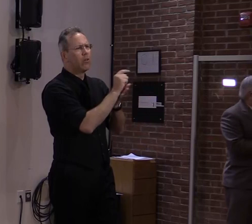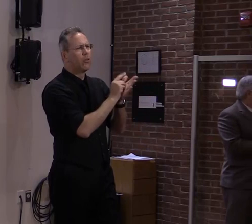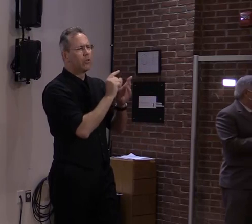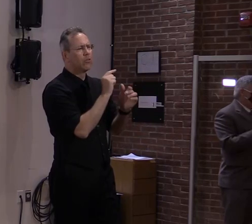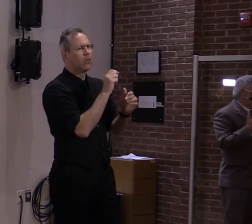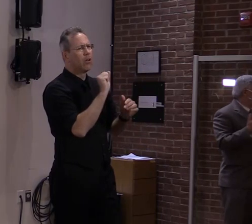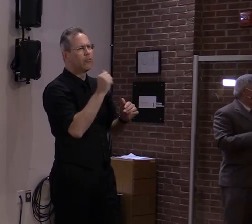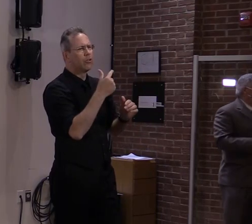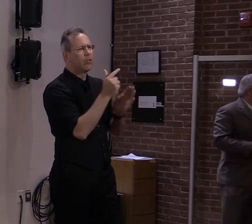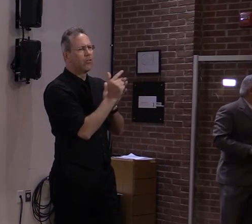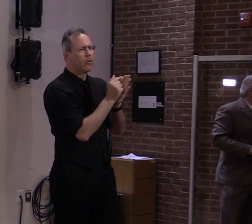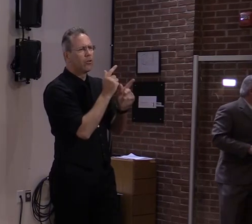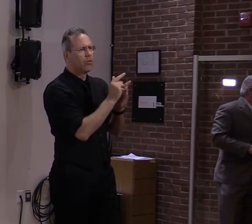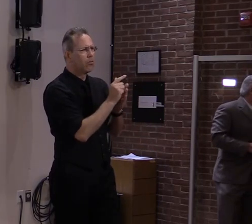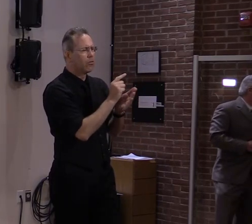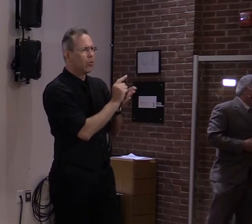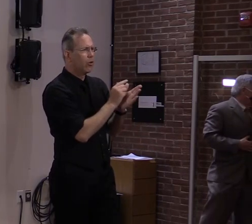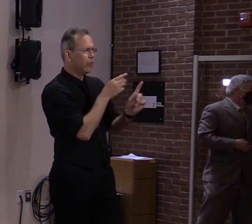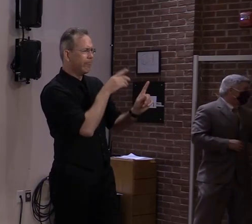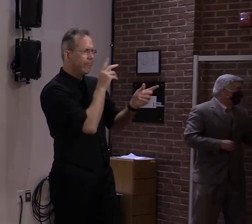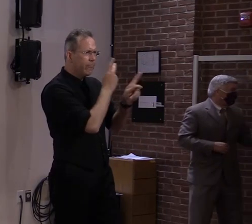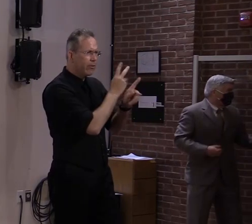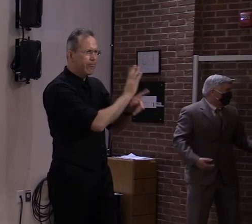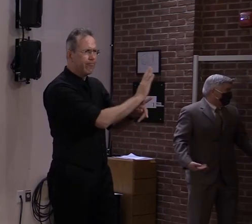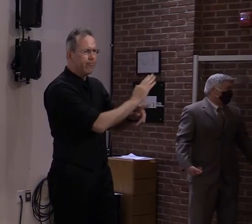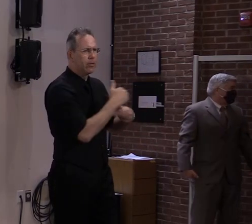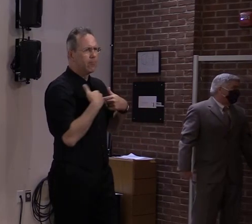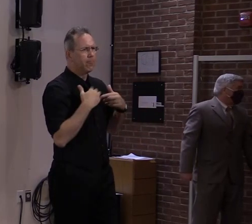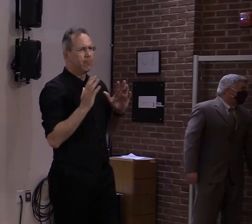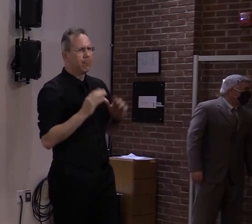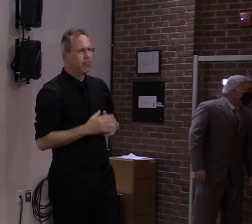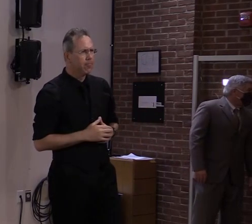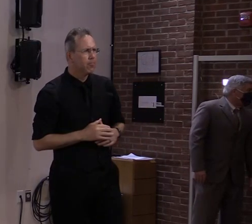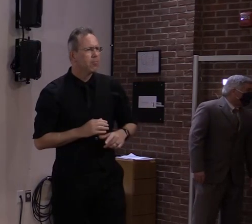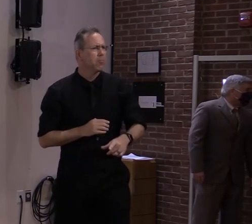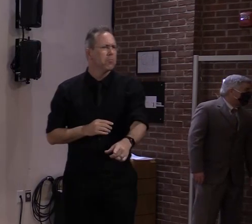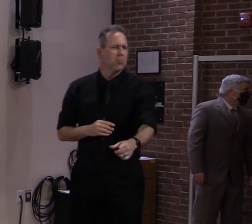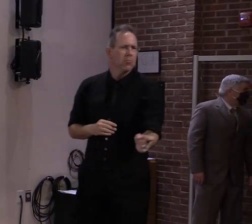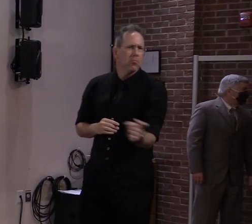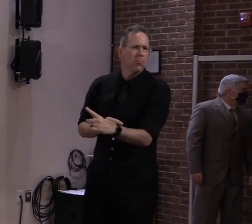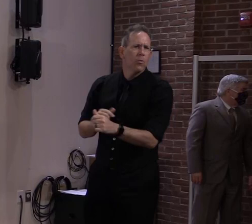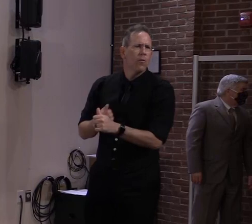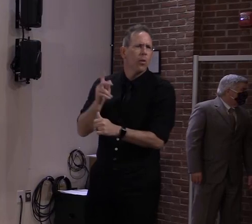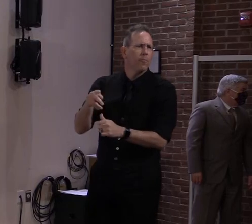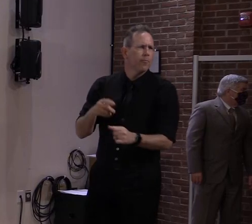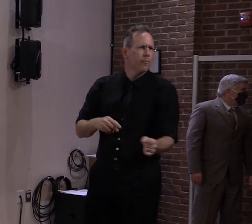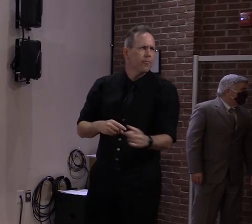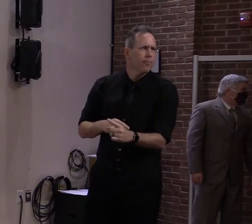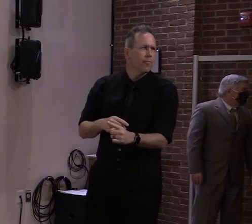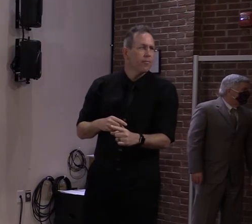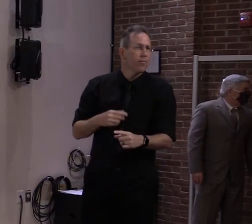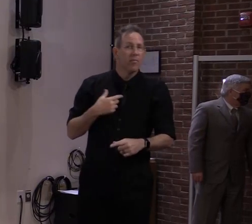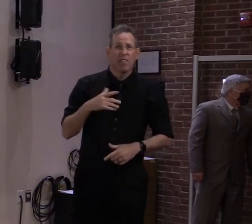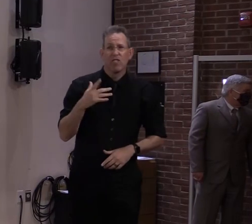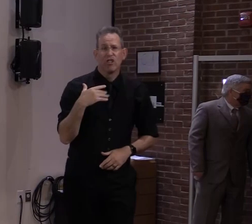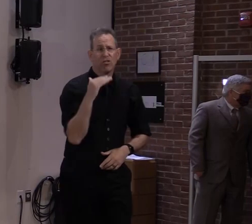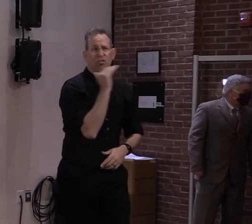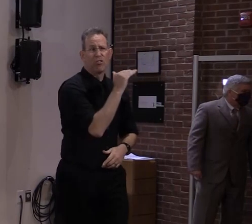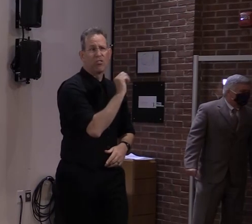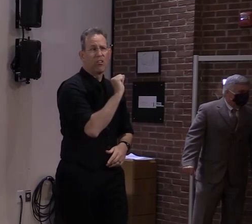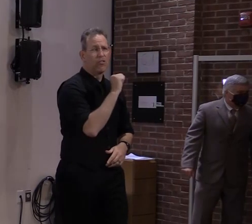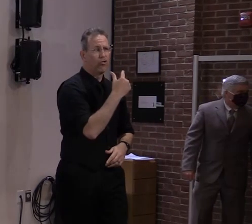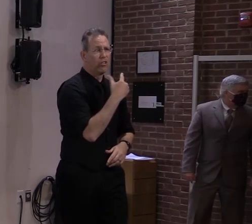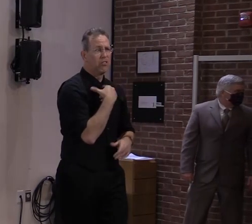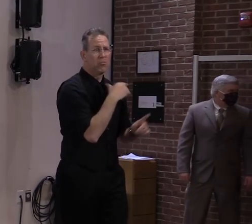Thank you. Yeah, I submitted the question to the AG. I did not receive a response because I was also curious that while it sounded